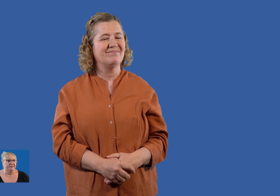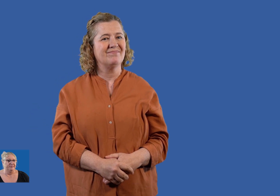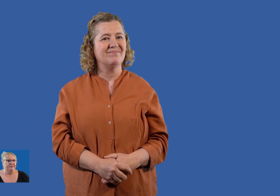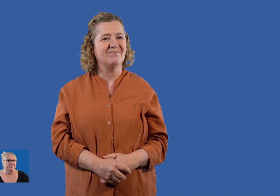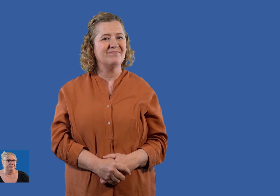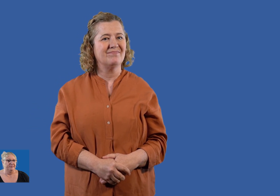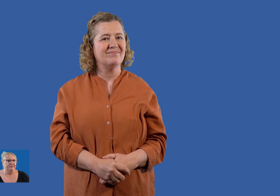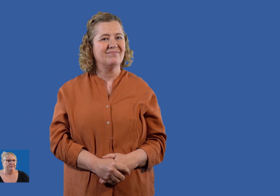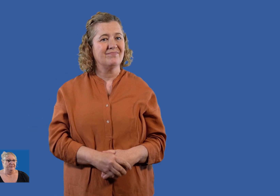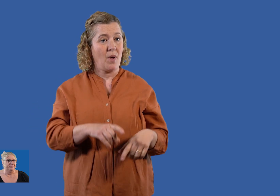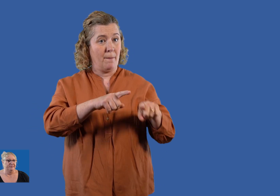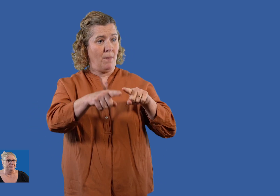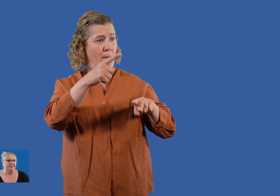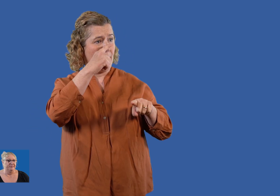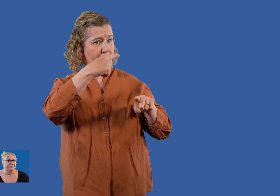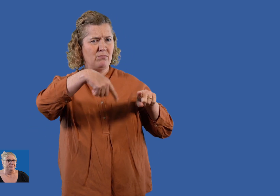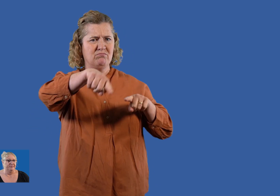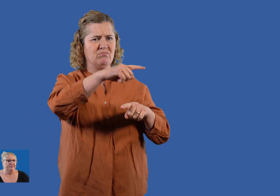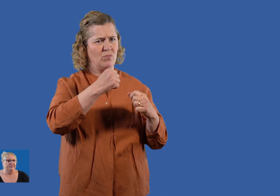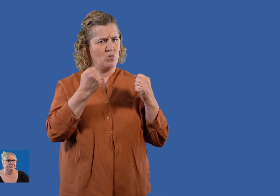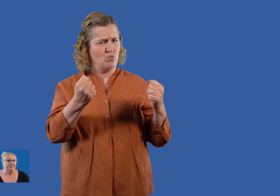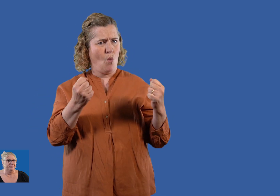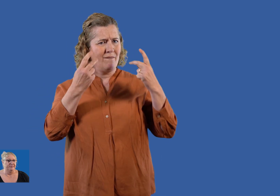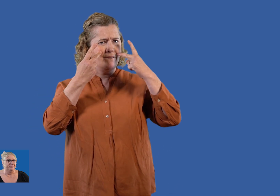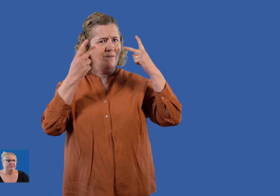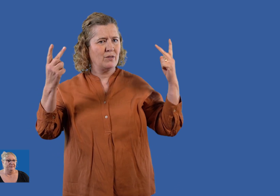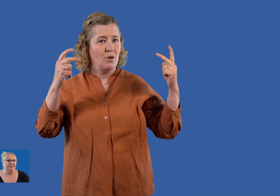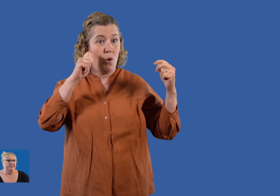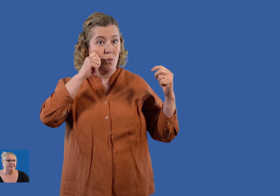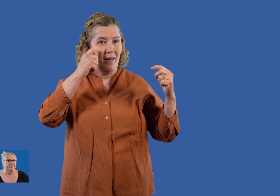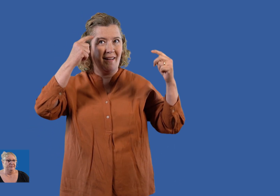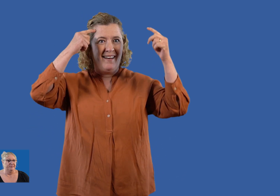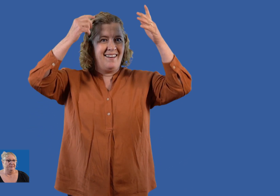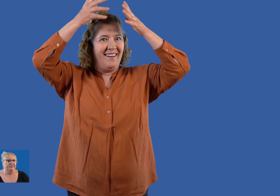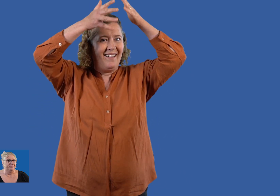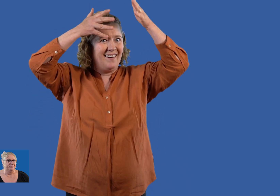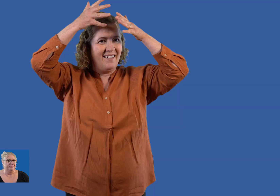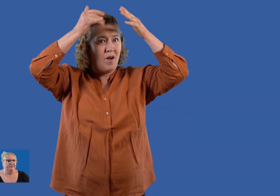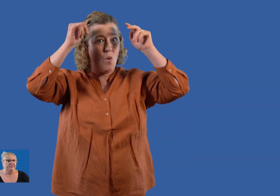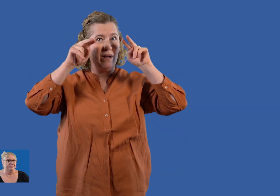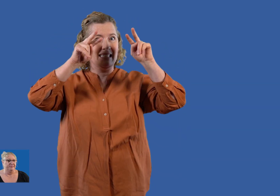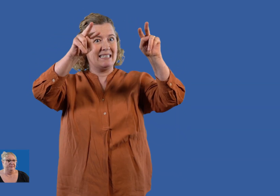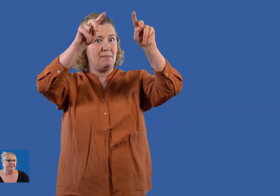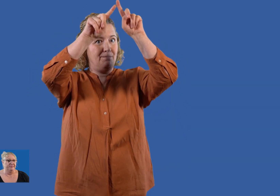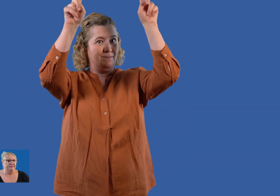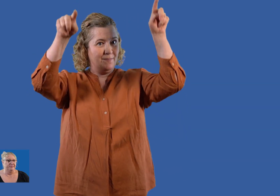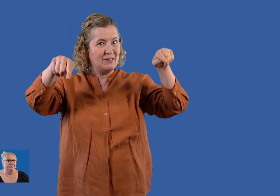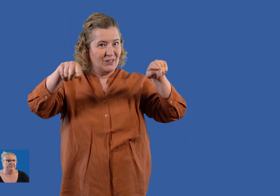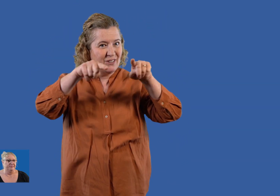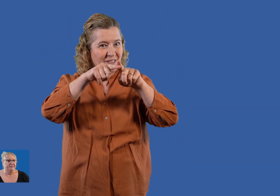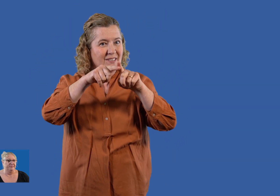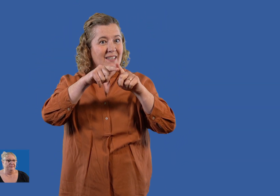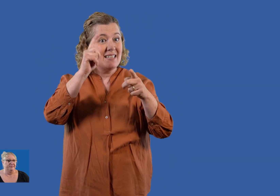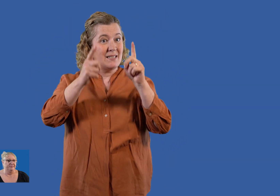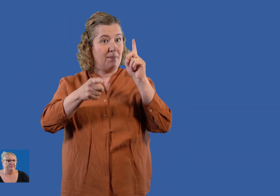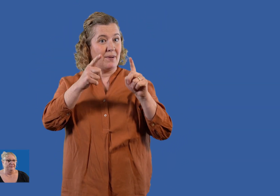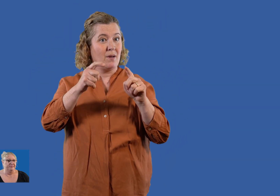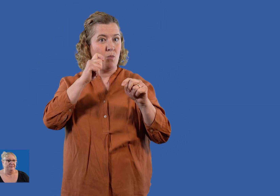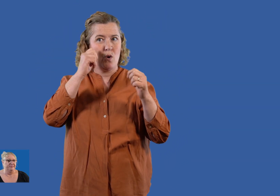A lot of people are visual spatial learners and think in sign languages or images, and they describe it as seeing two hands signing in their head. Sometimes